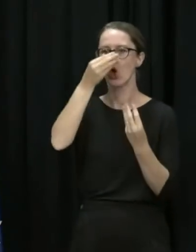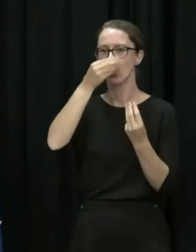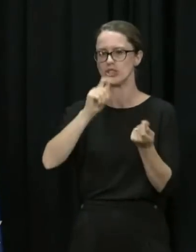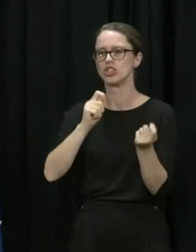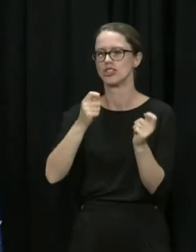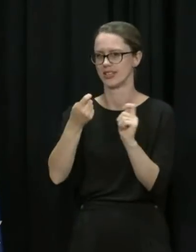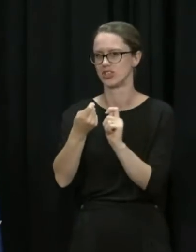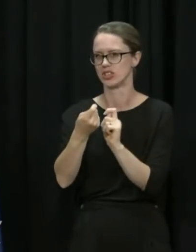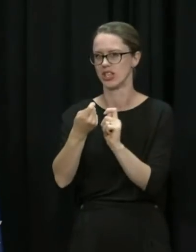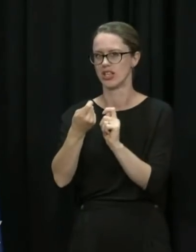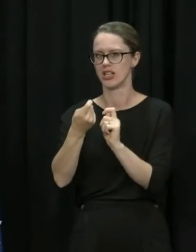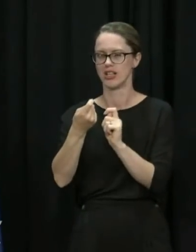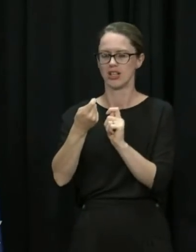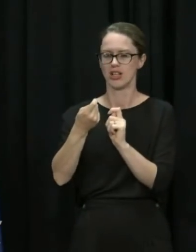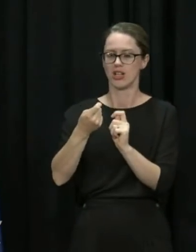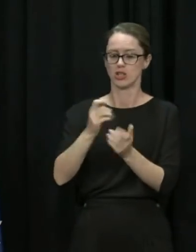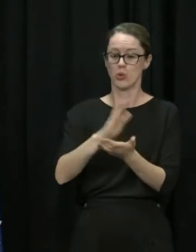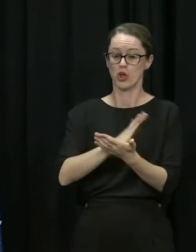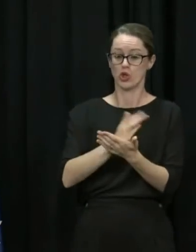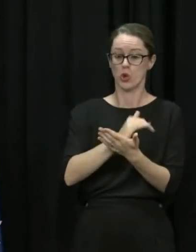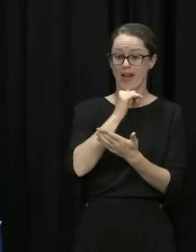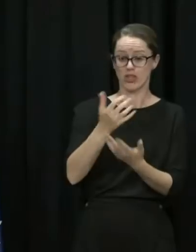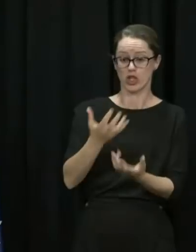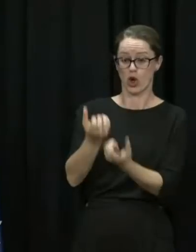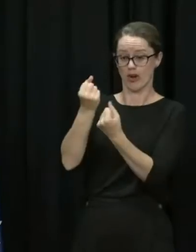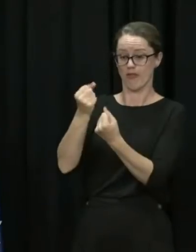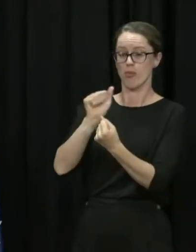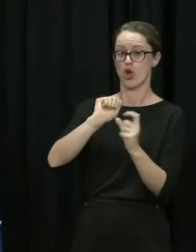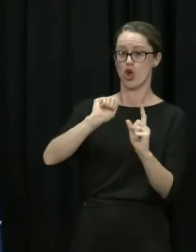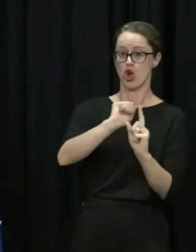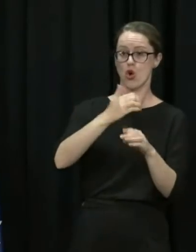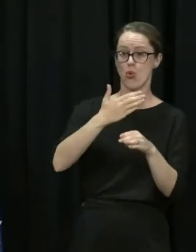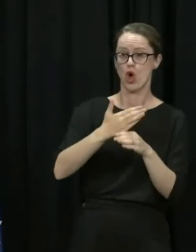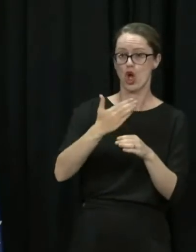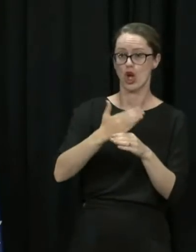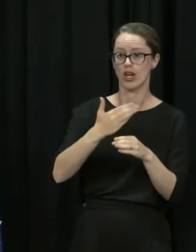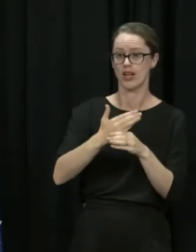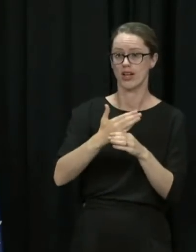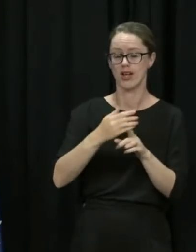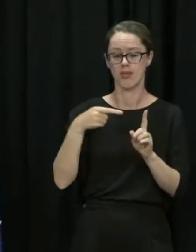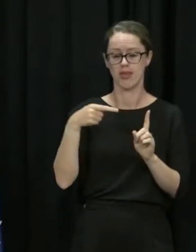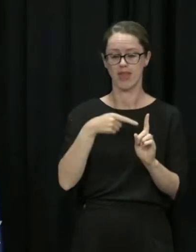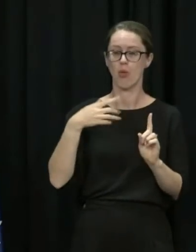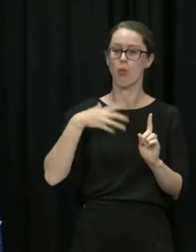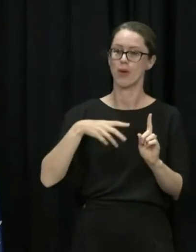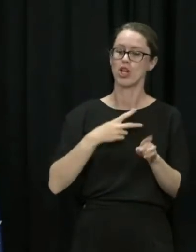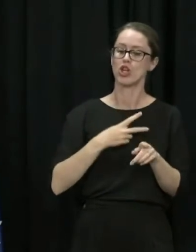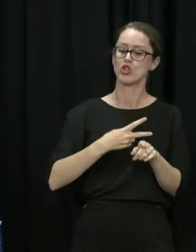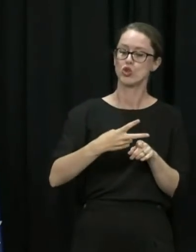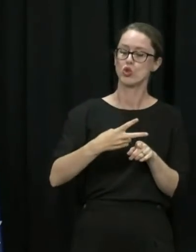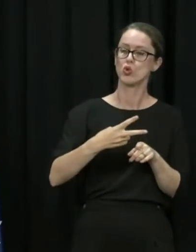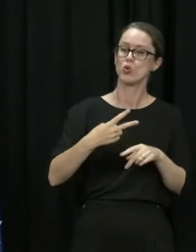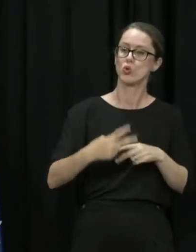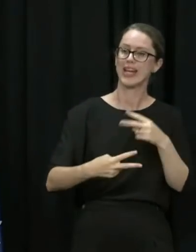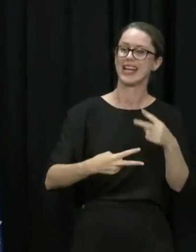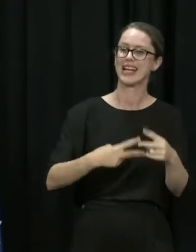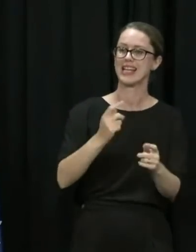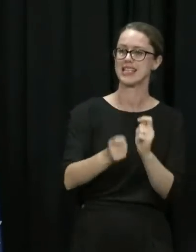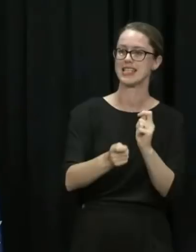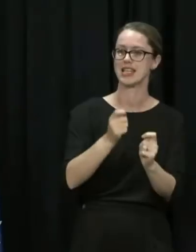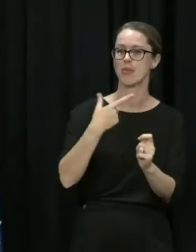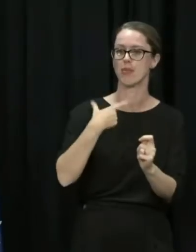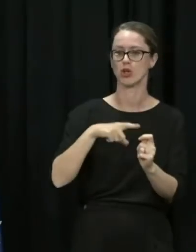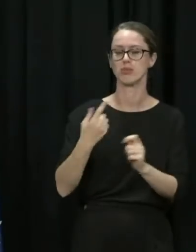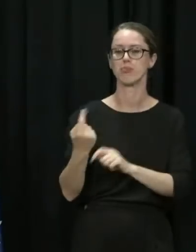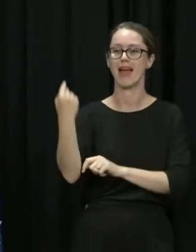to determine whether or not that's the source. But the reason that person would have been on a 2-weekly testing regime, Dr. Bloomfield, would have been because the